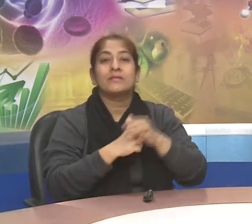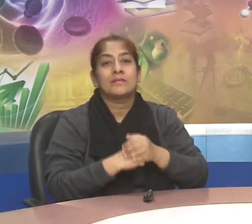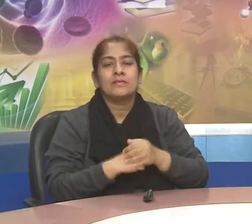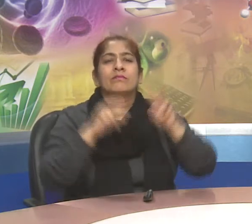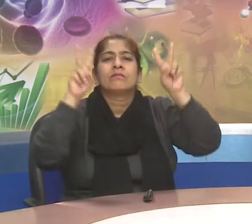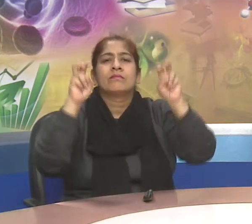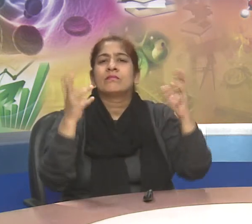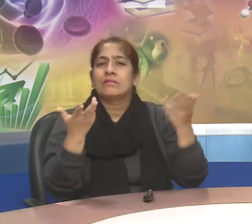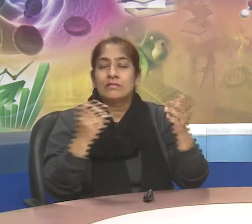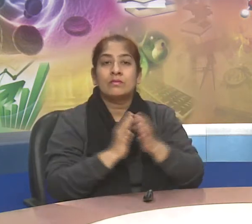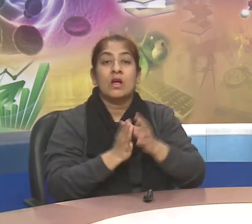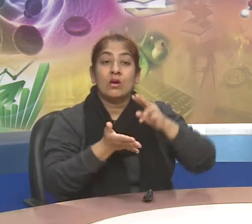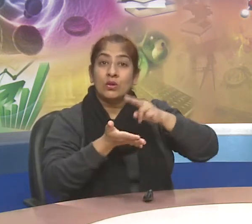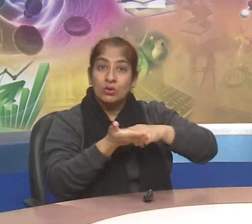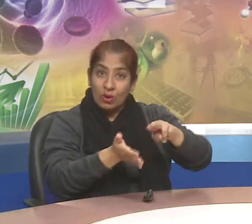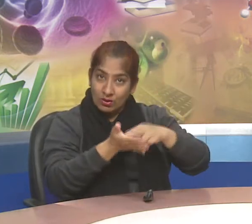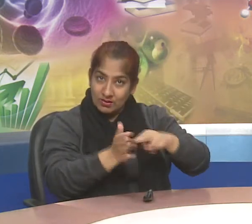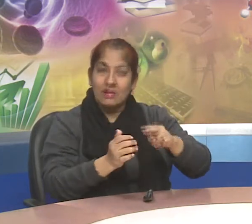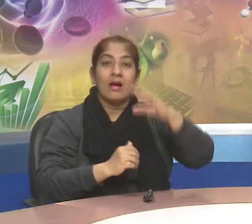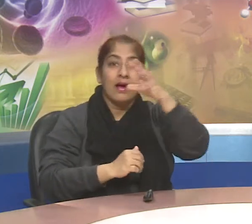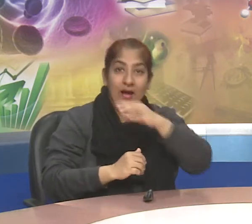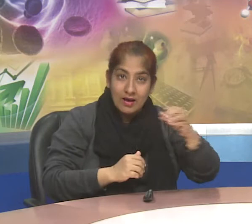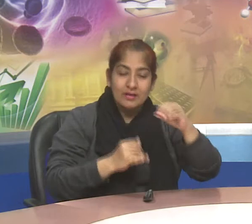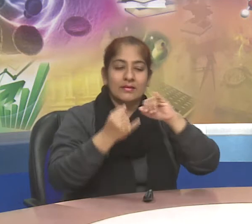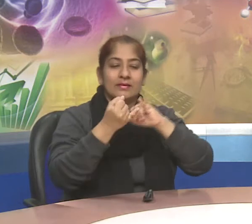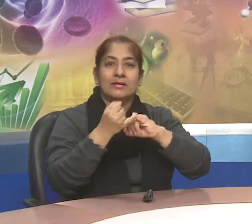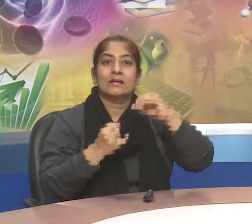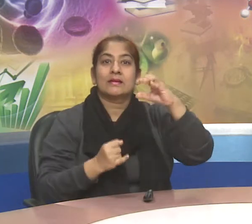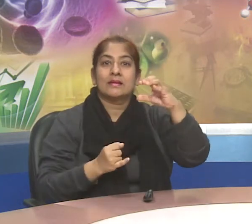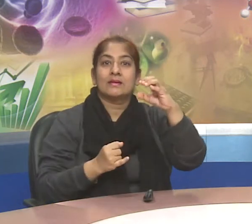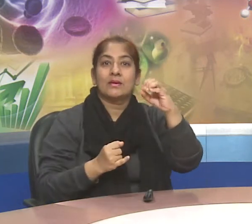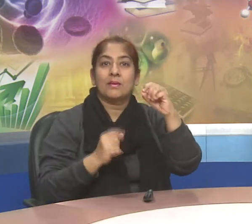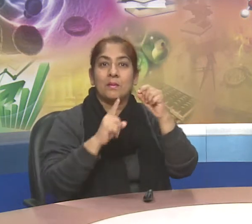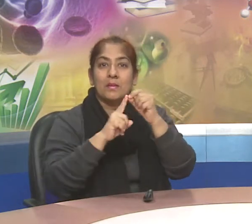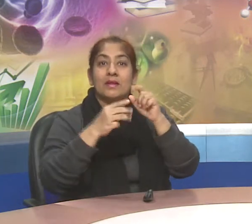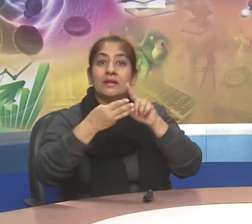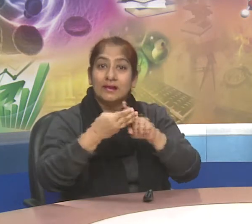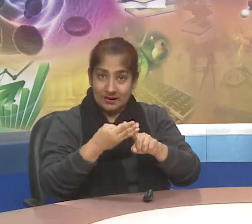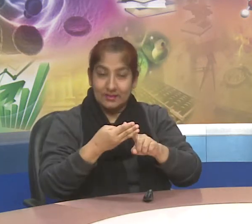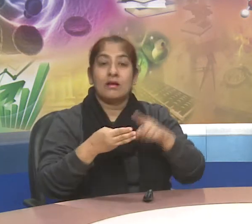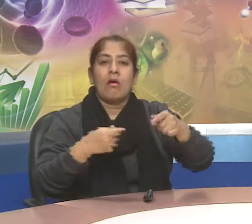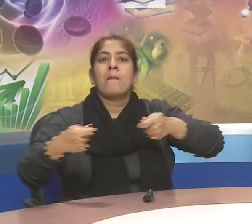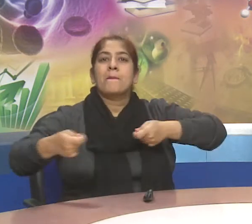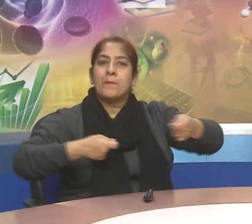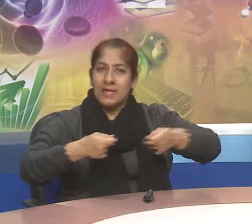Today we will learn lesson number 1, business studies, the